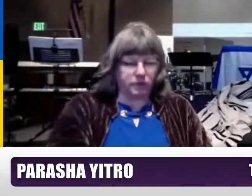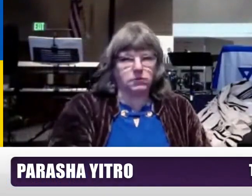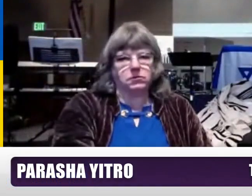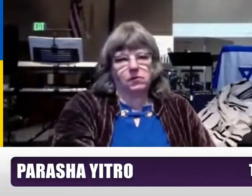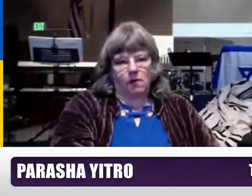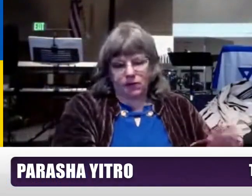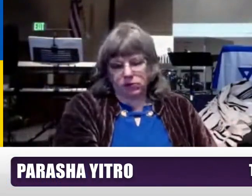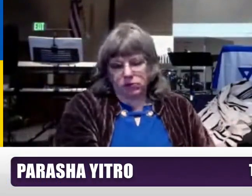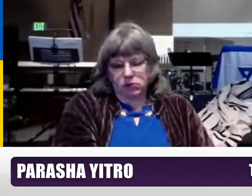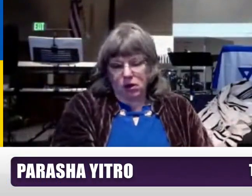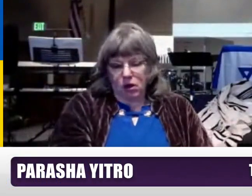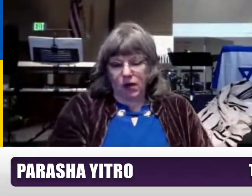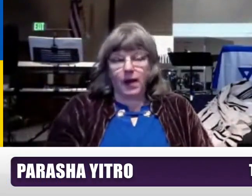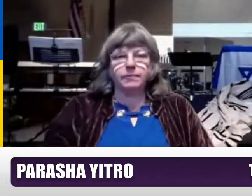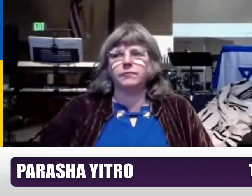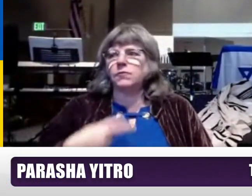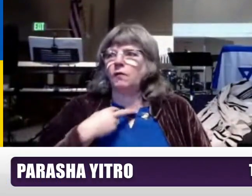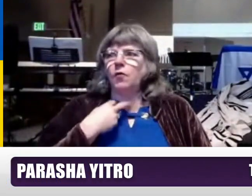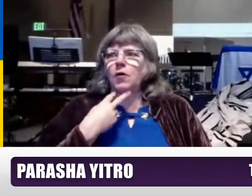desert.